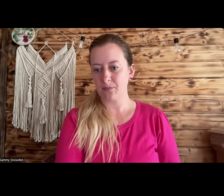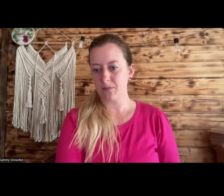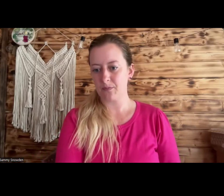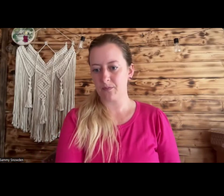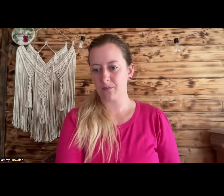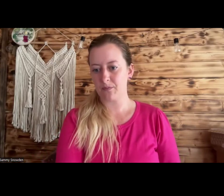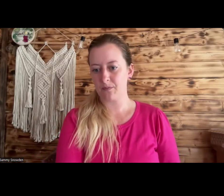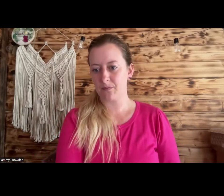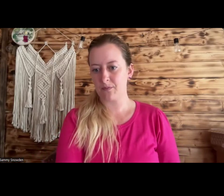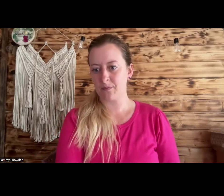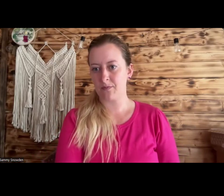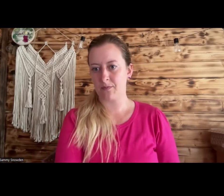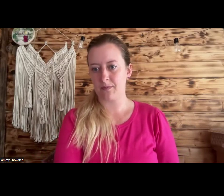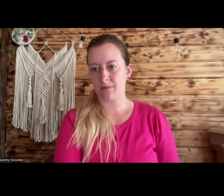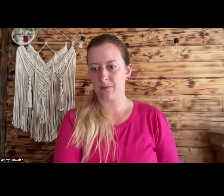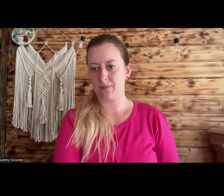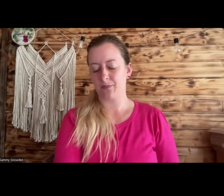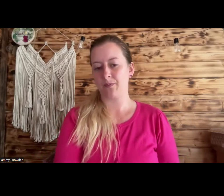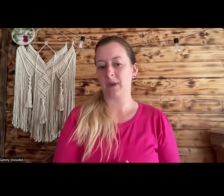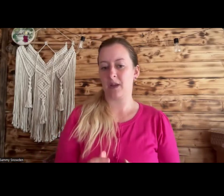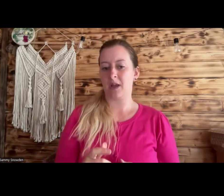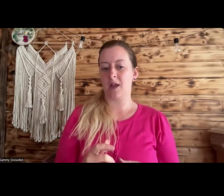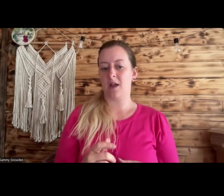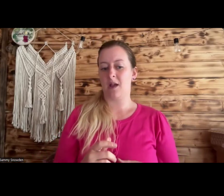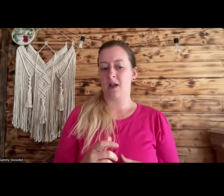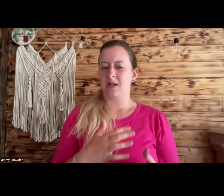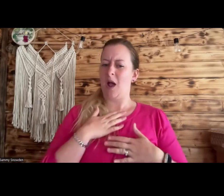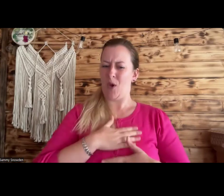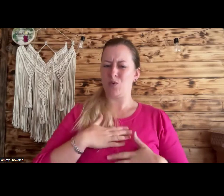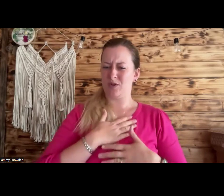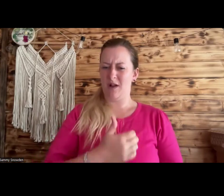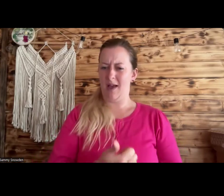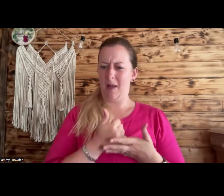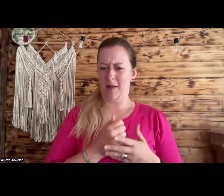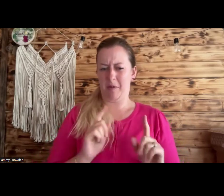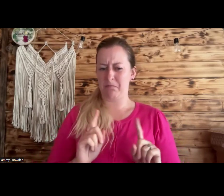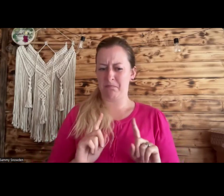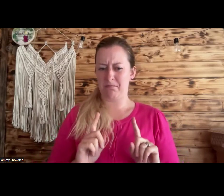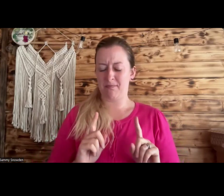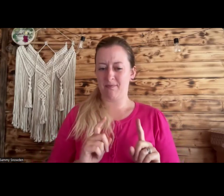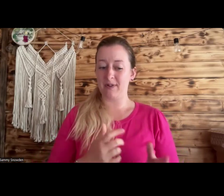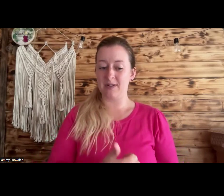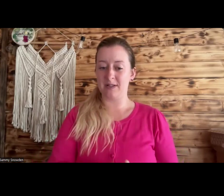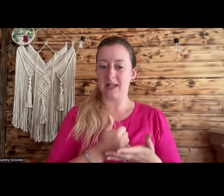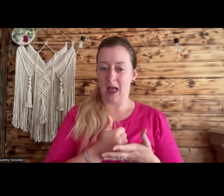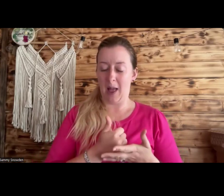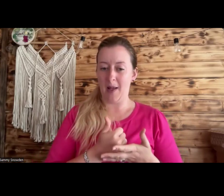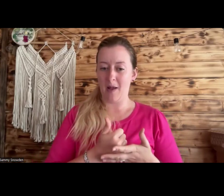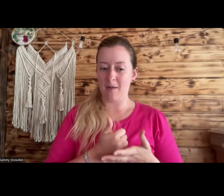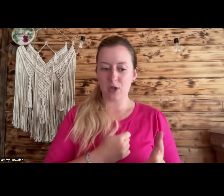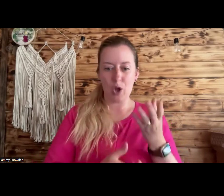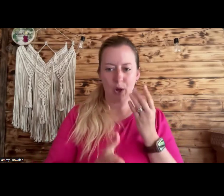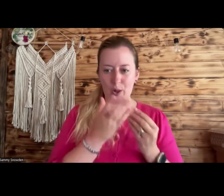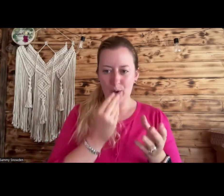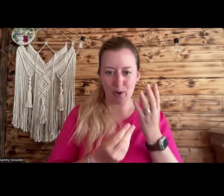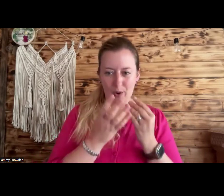dill supports in the learning of new things. So it's a handy addition to the classroom.